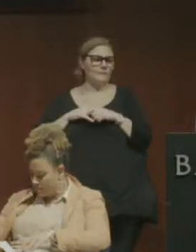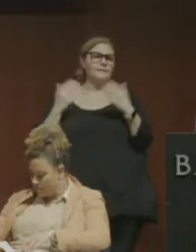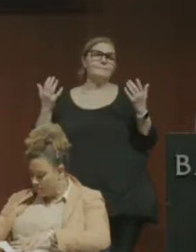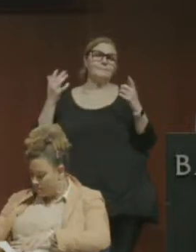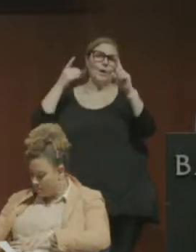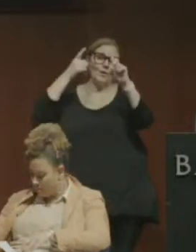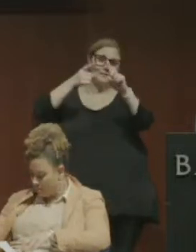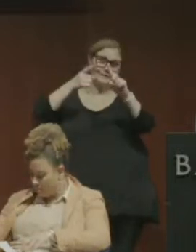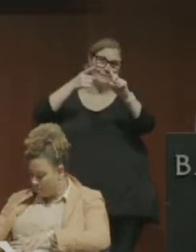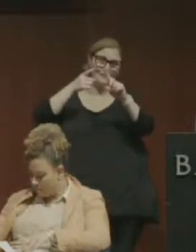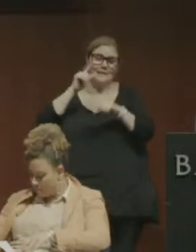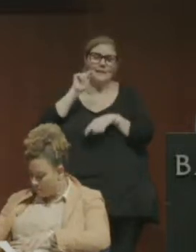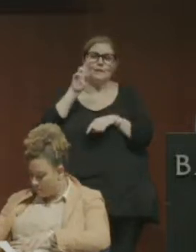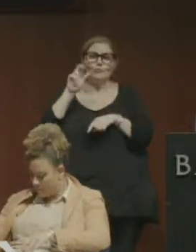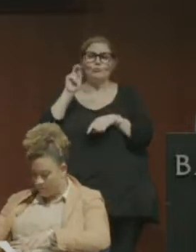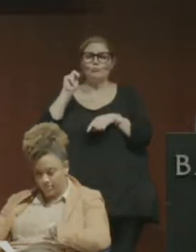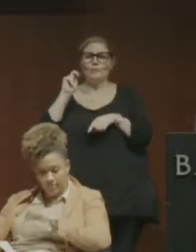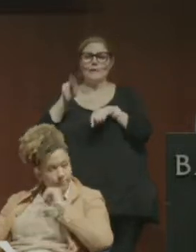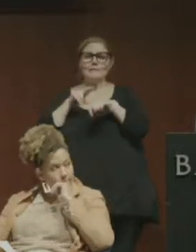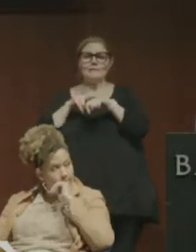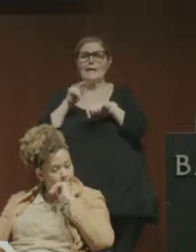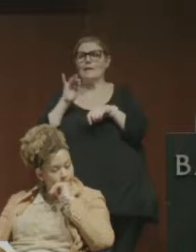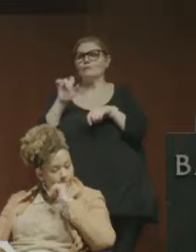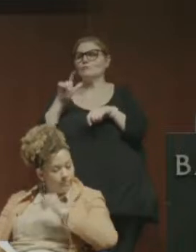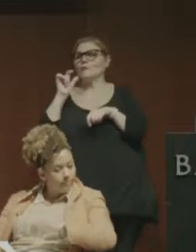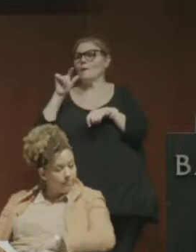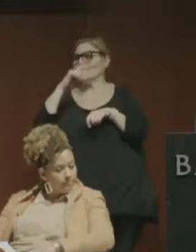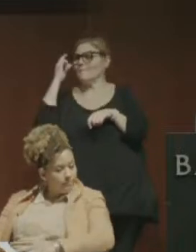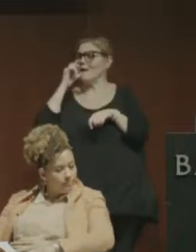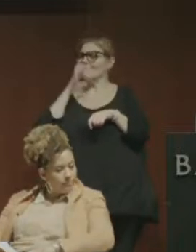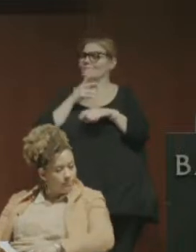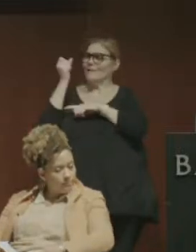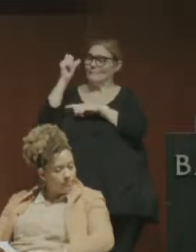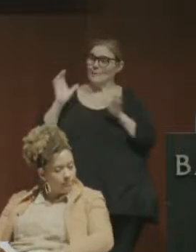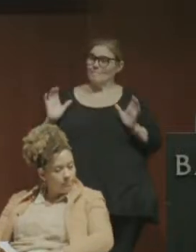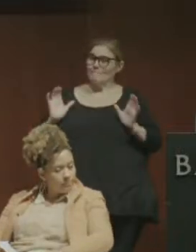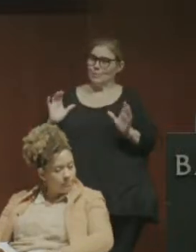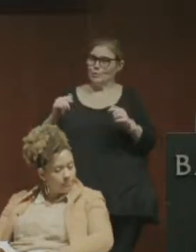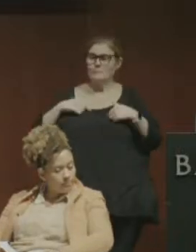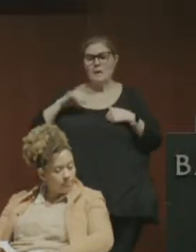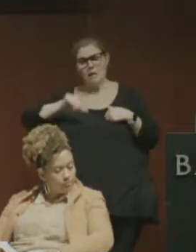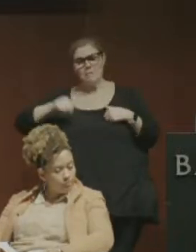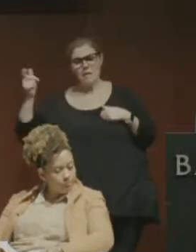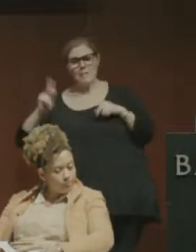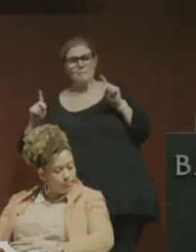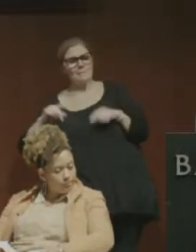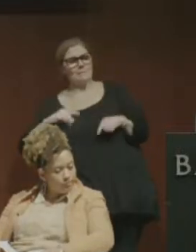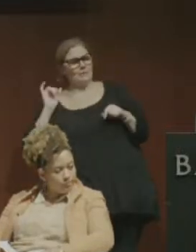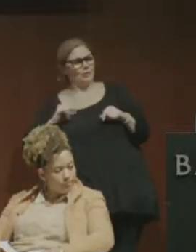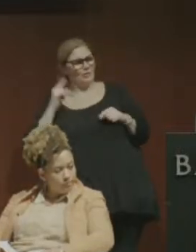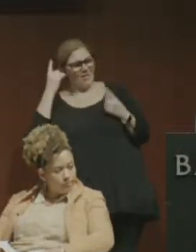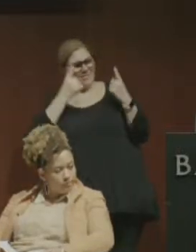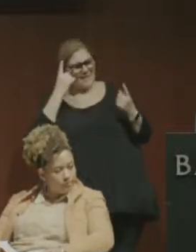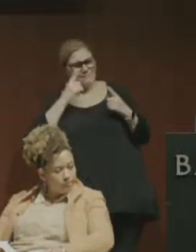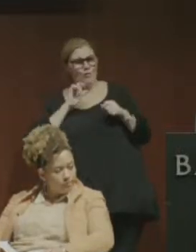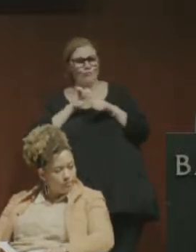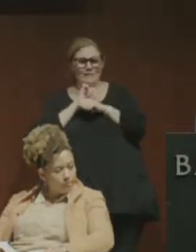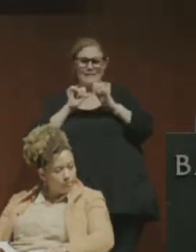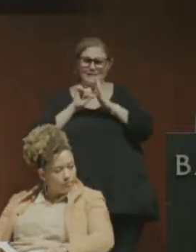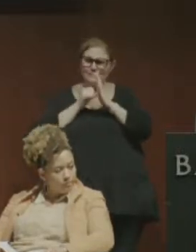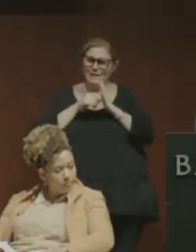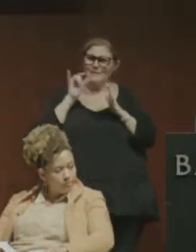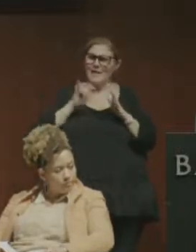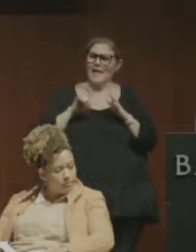Ultimately, transnational Black feminisms are what have pushed me and others to think about and press for